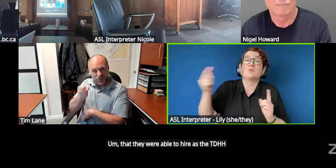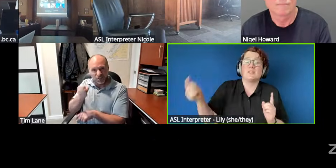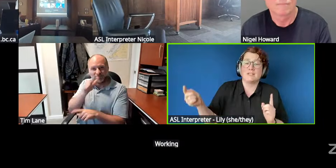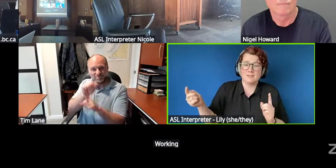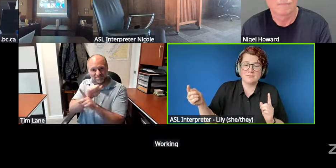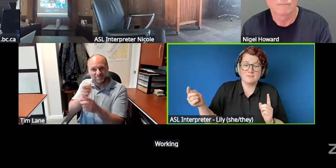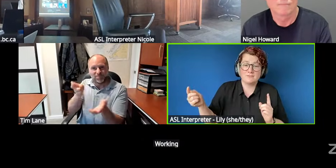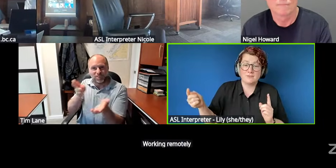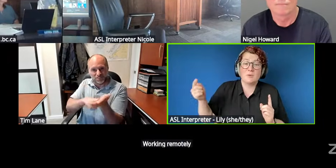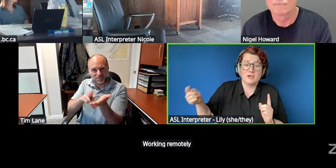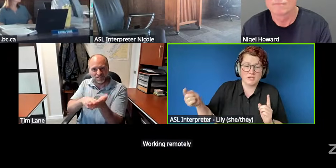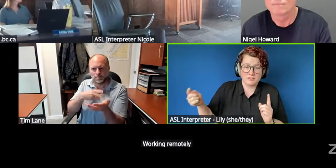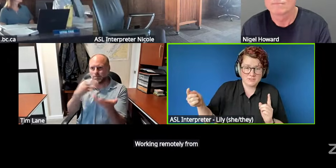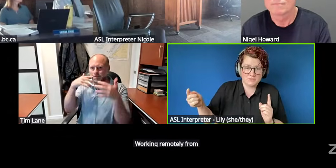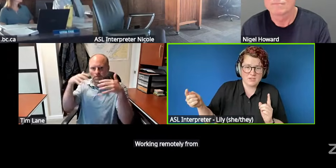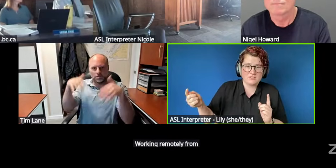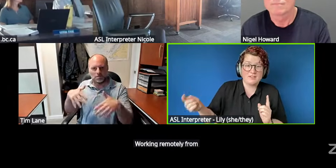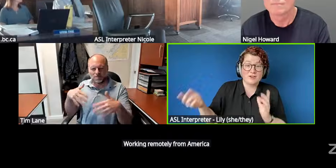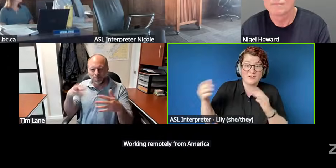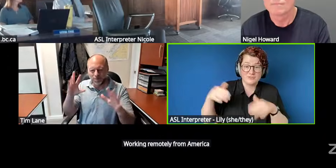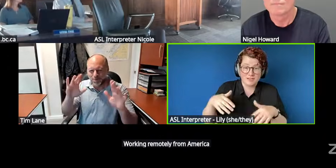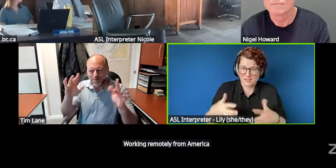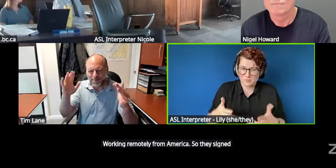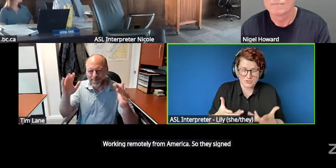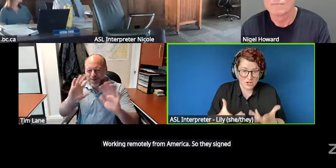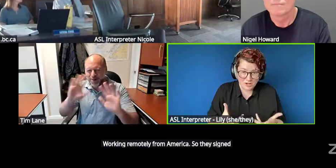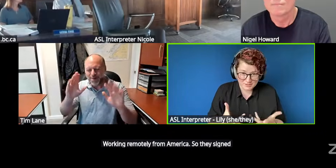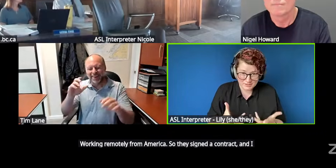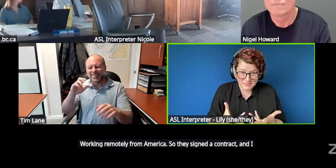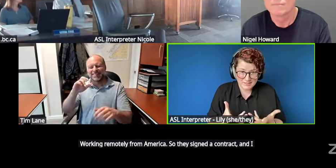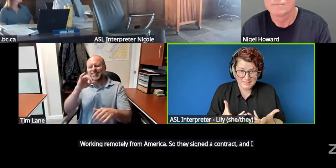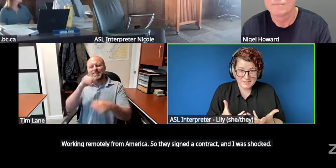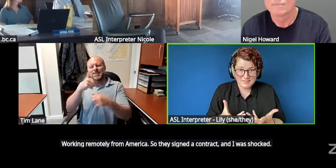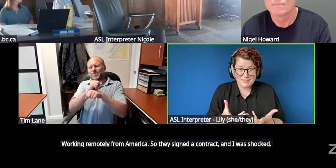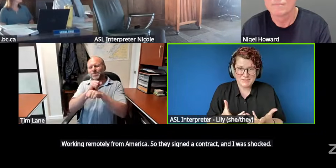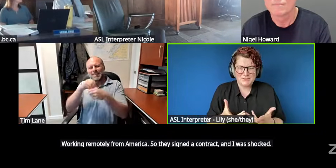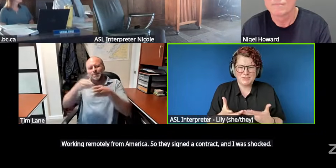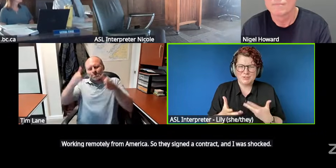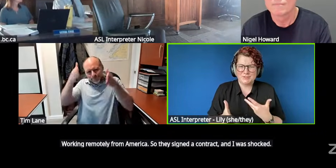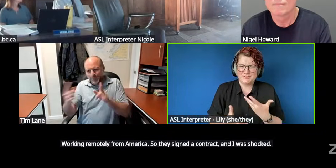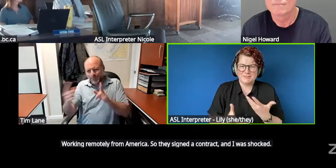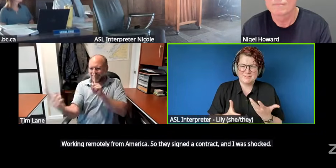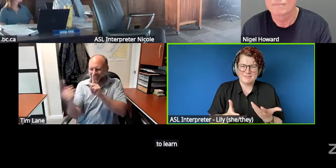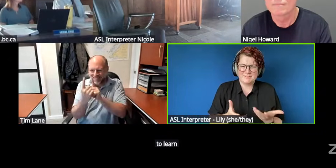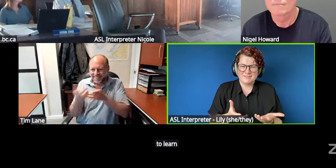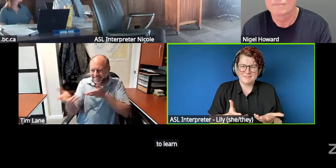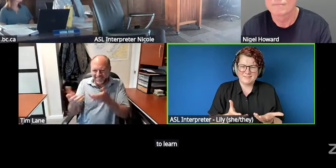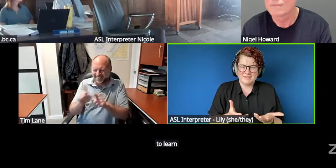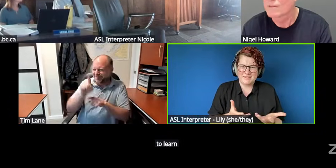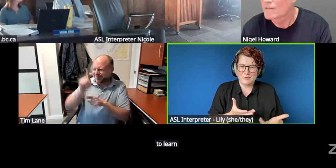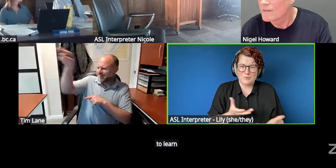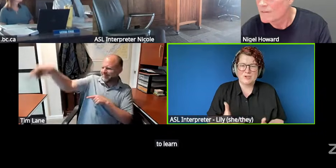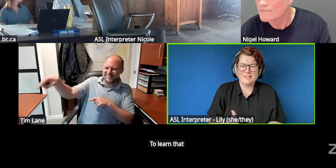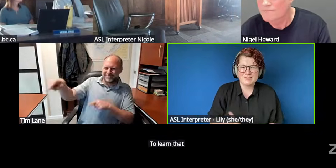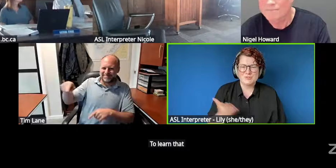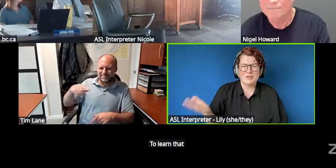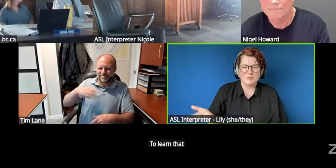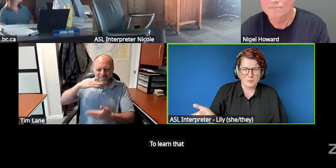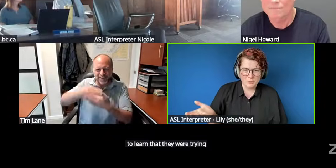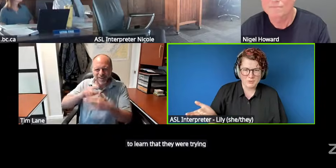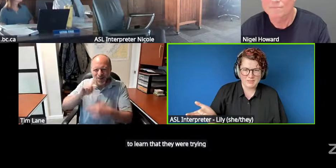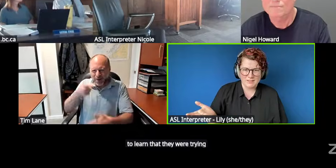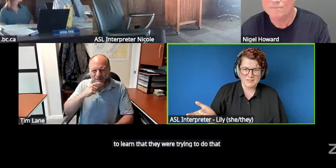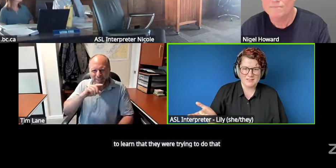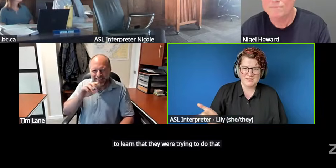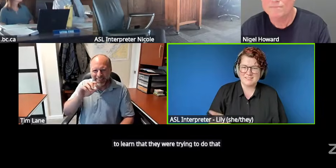working remotely from America. So they signed a contract, and I was shocked to learn that they were trying to